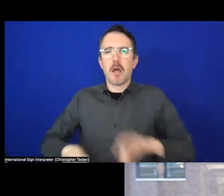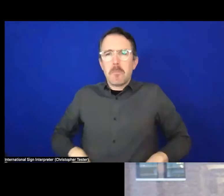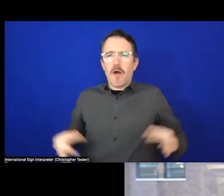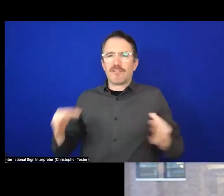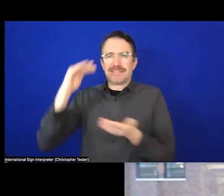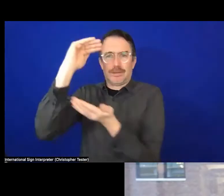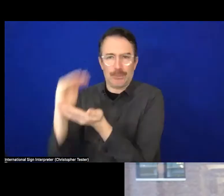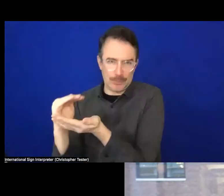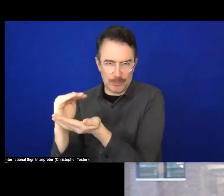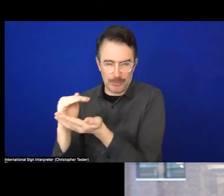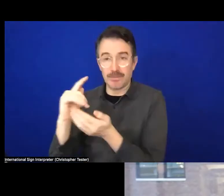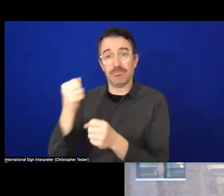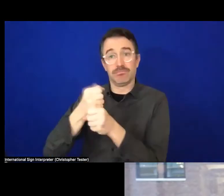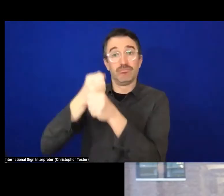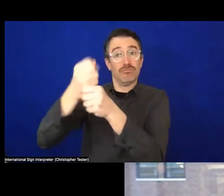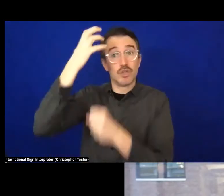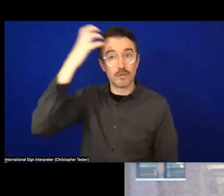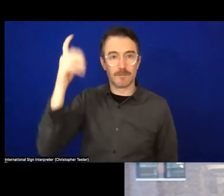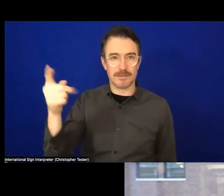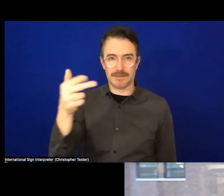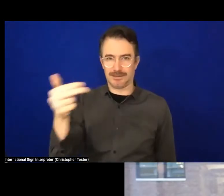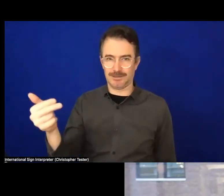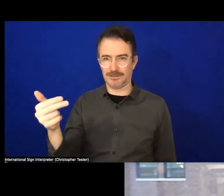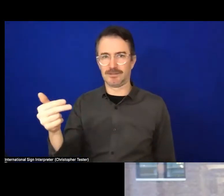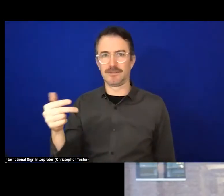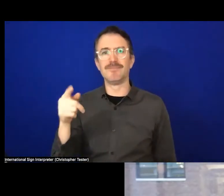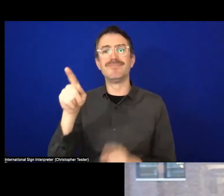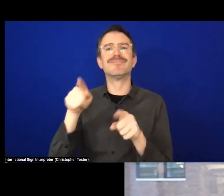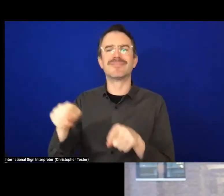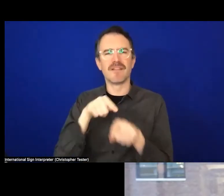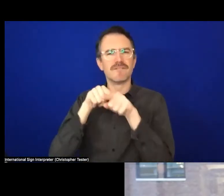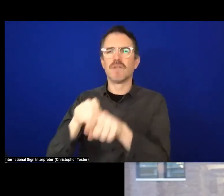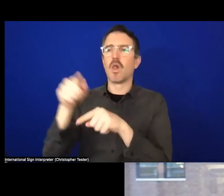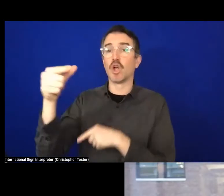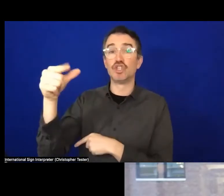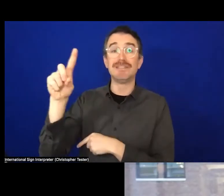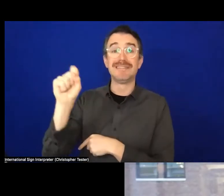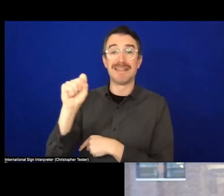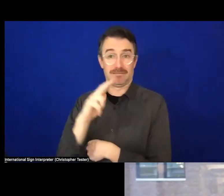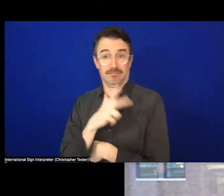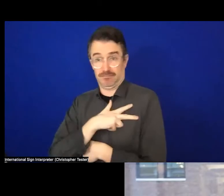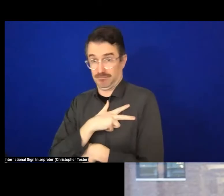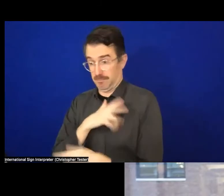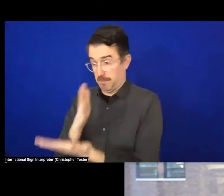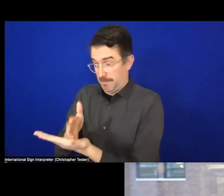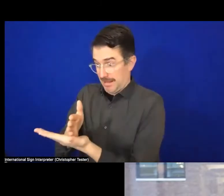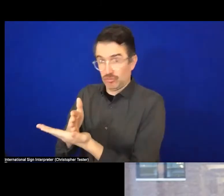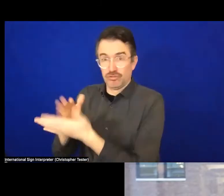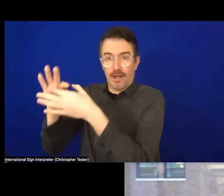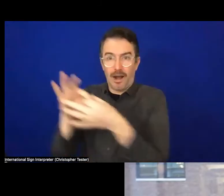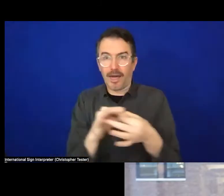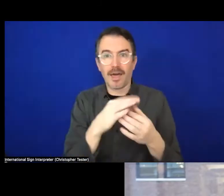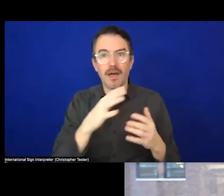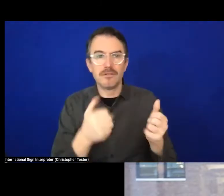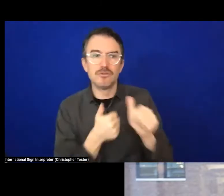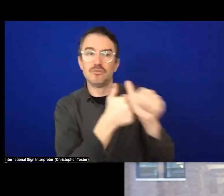OPDs. Vivi, as I said, is the senior advisor to the Minister of National Development, Planning for Social Affairs and Poverty Reduction, and her main responsibility is